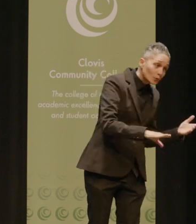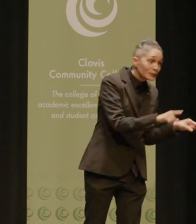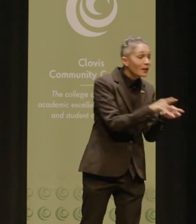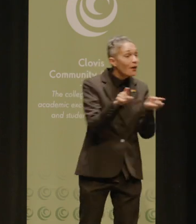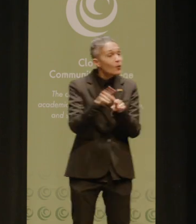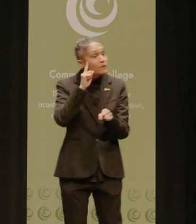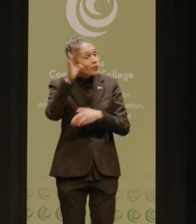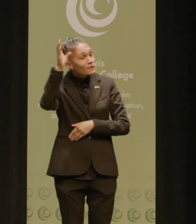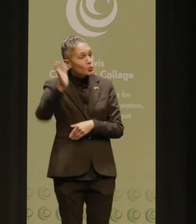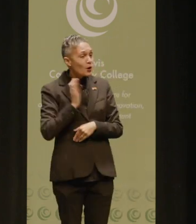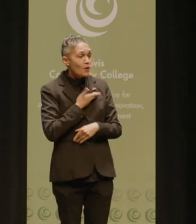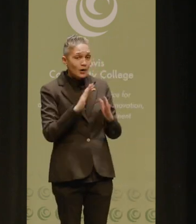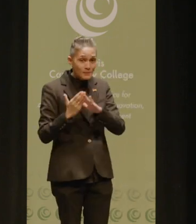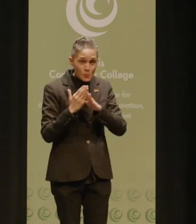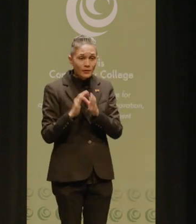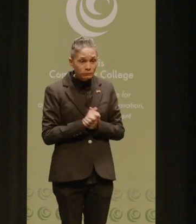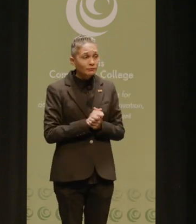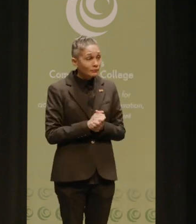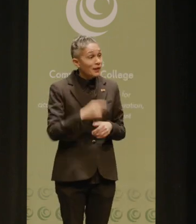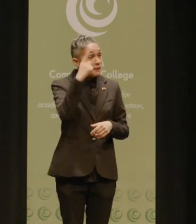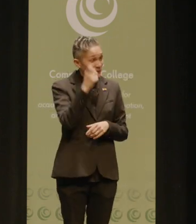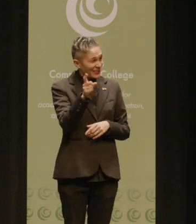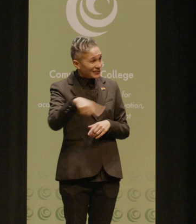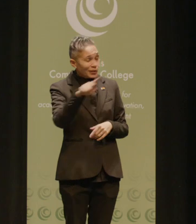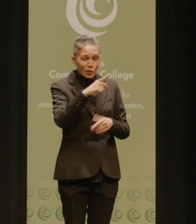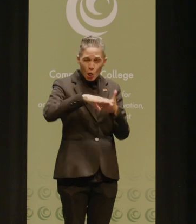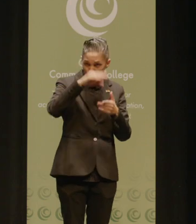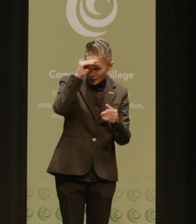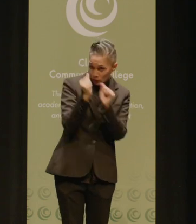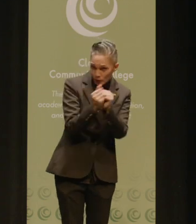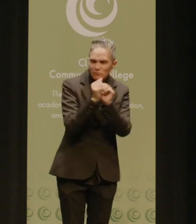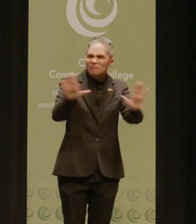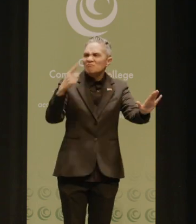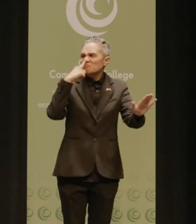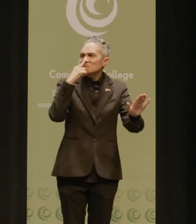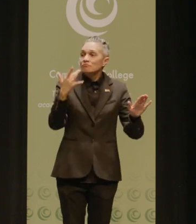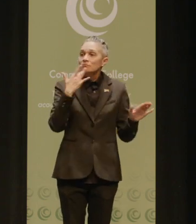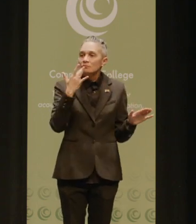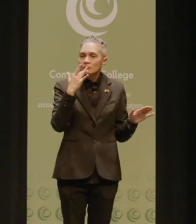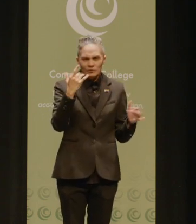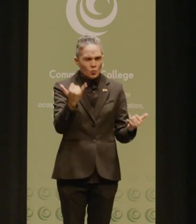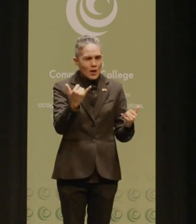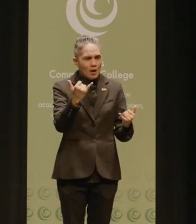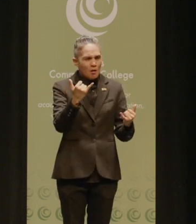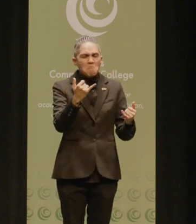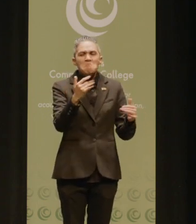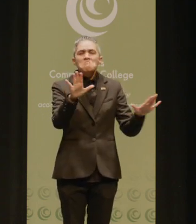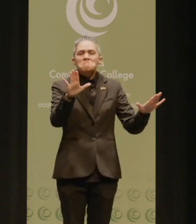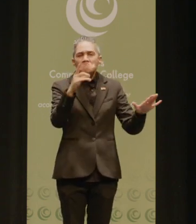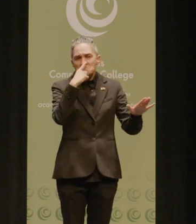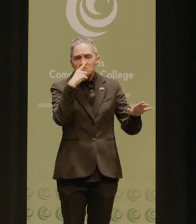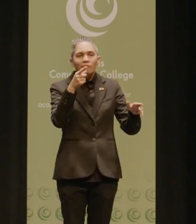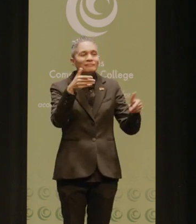for the future of our communities. Because we are rarely together, do me a favor, please take 1 minute to introduce yourself